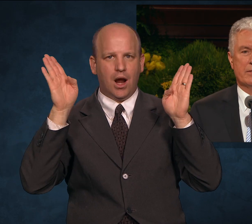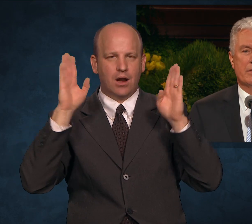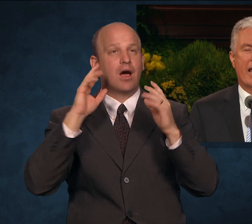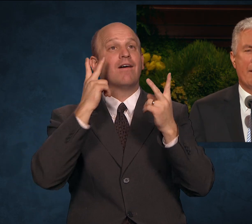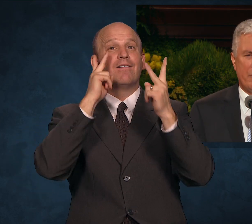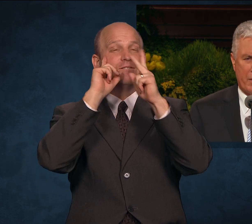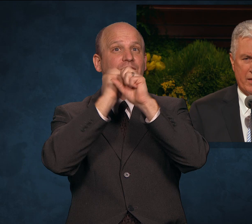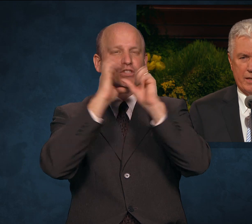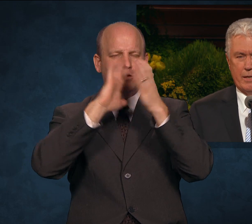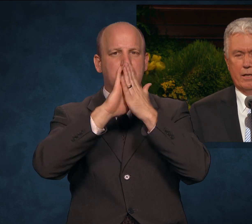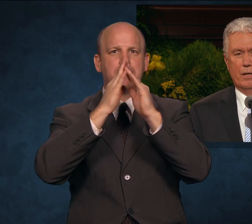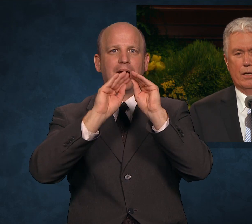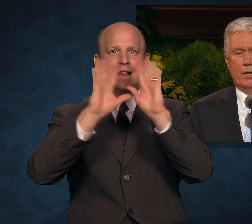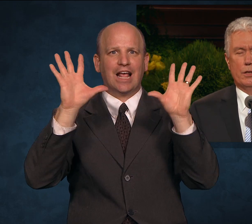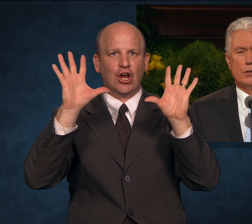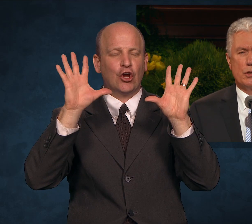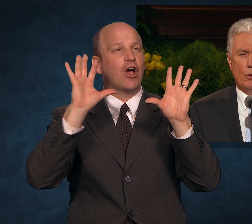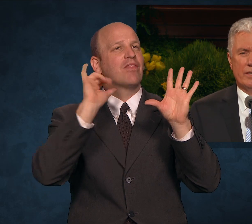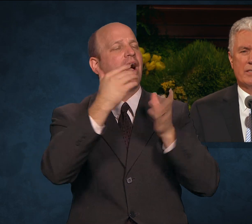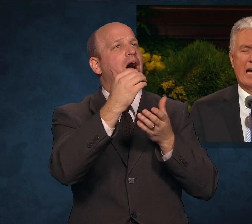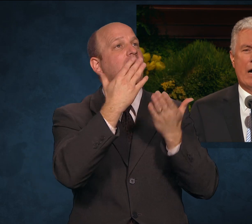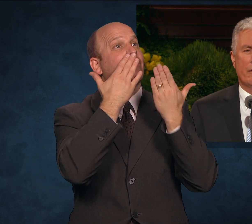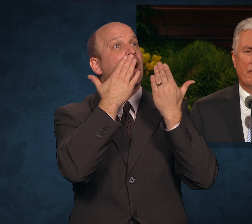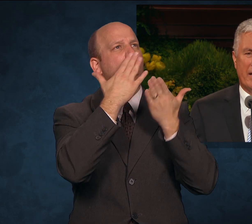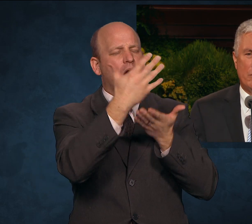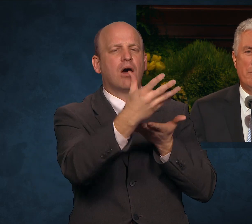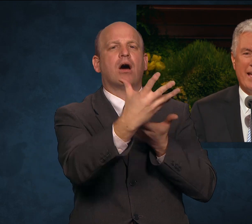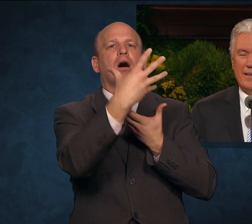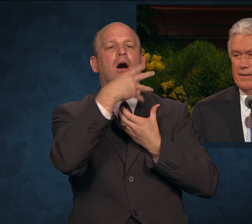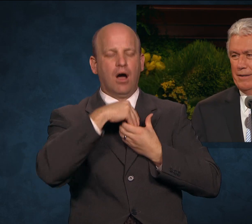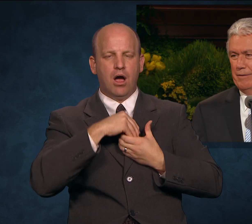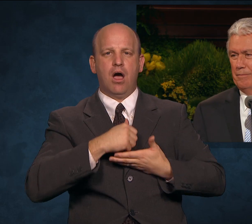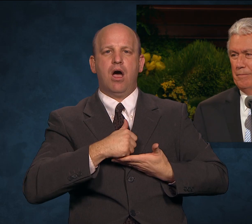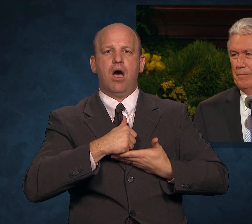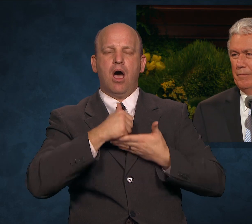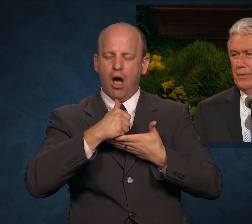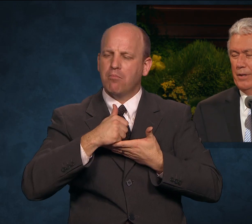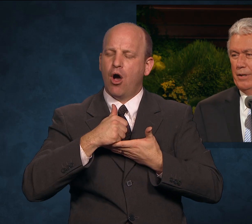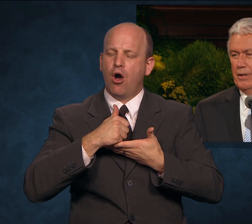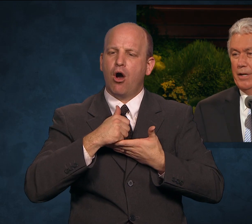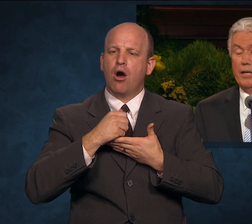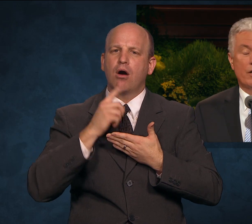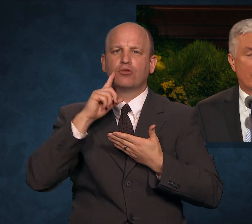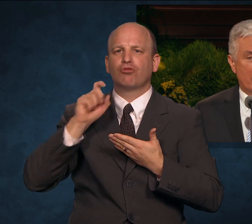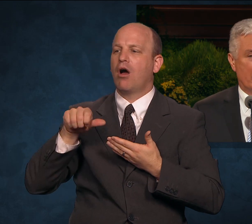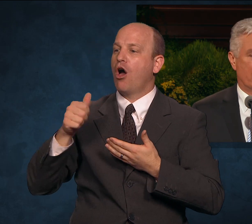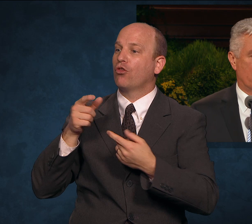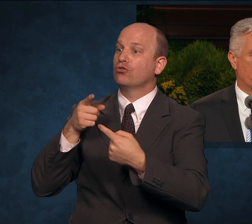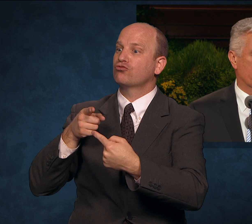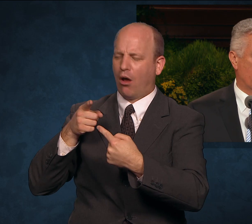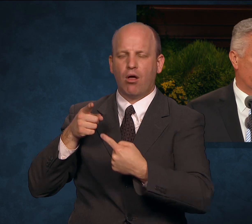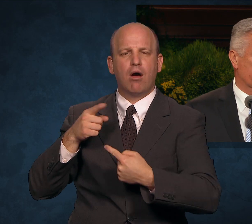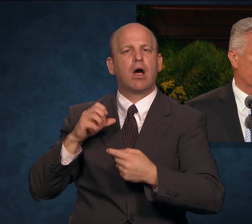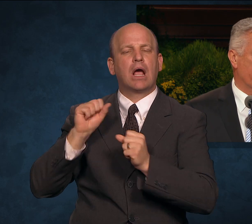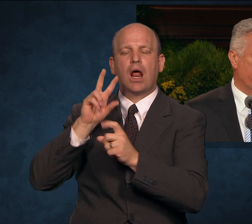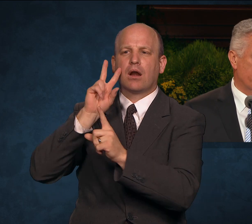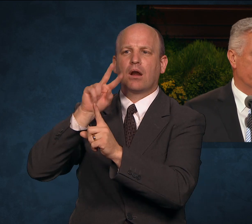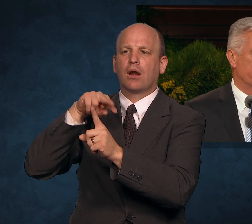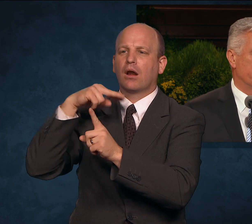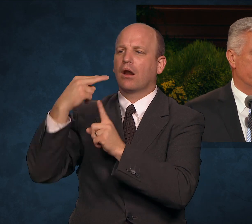fosters empathy toward our fellow man and all of